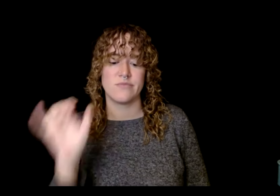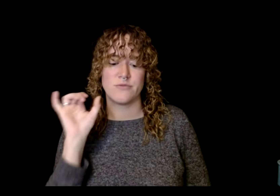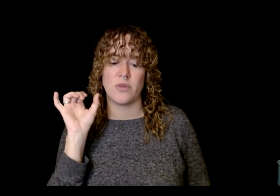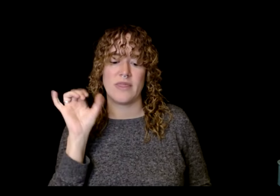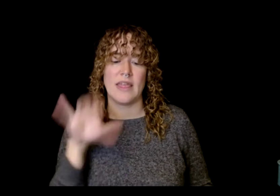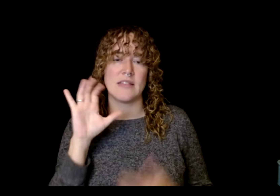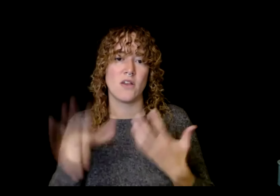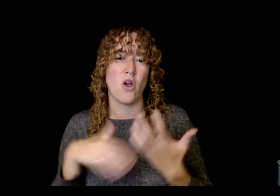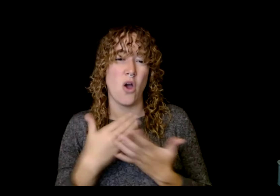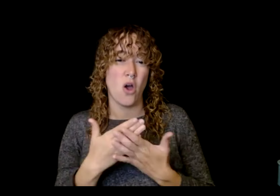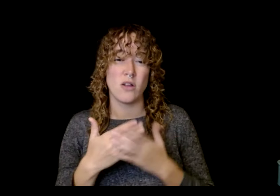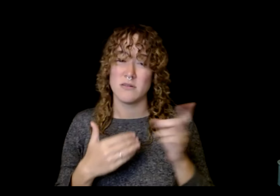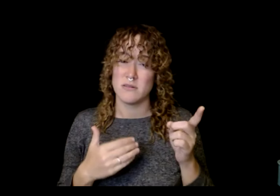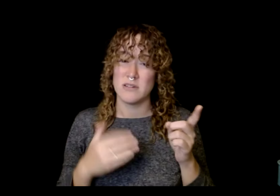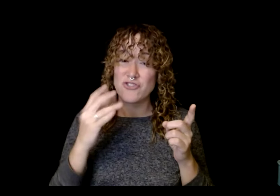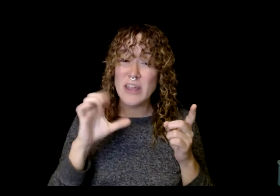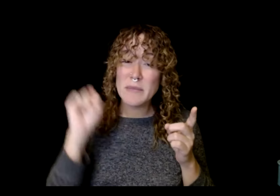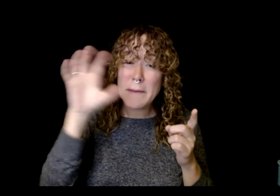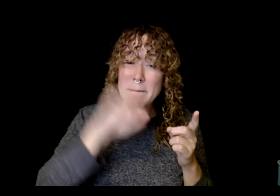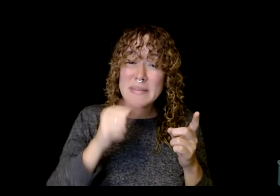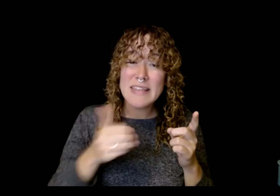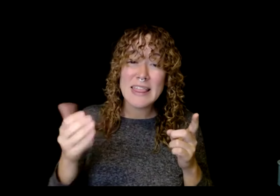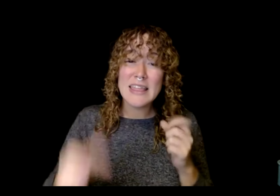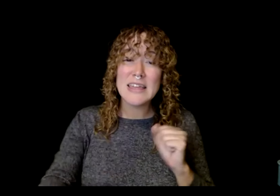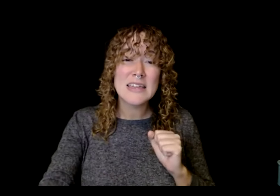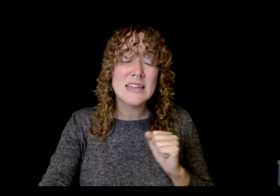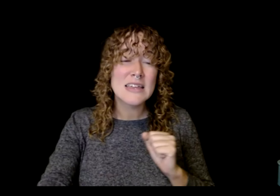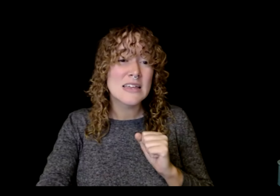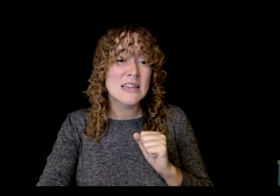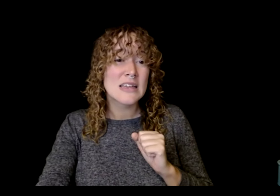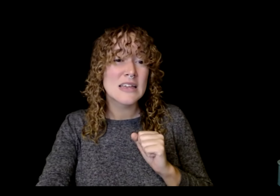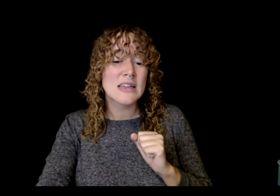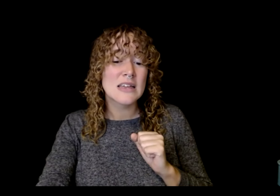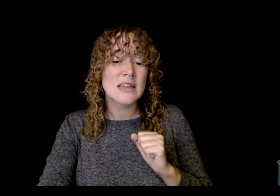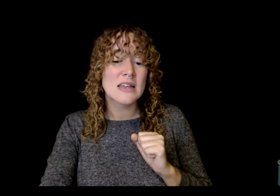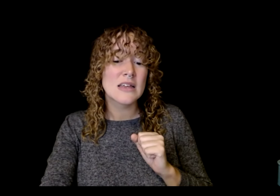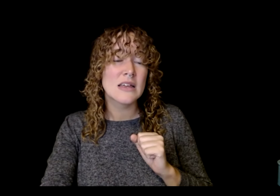me honest here. Miss anything that you can think of off the top of your head?